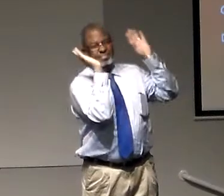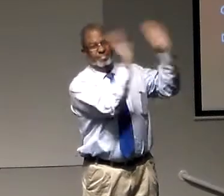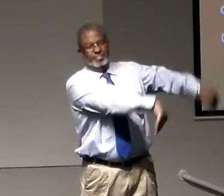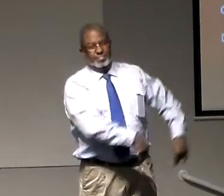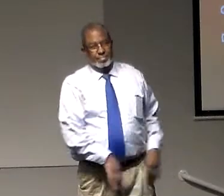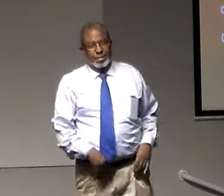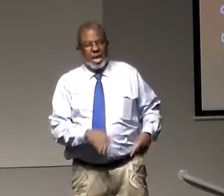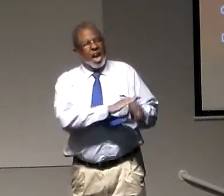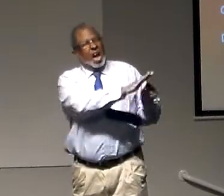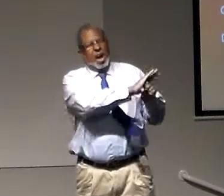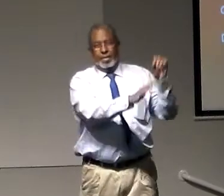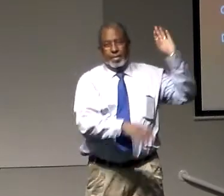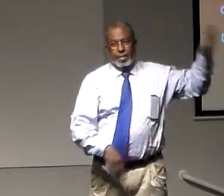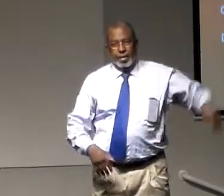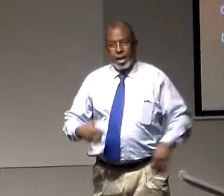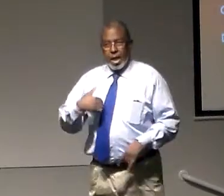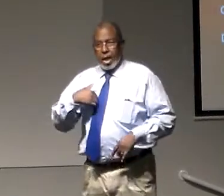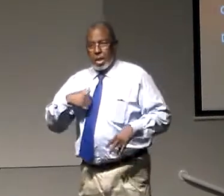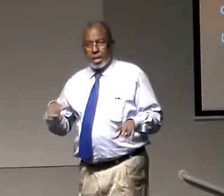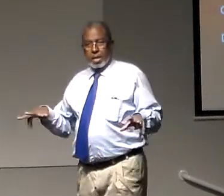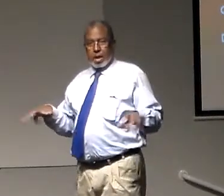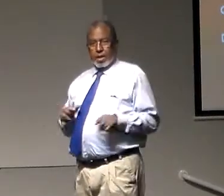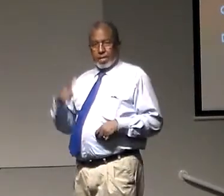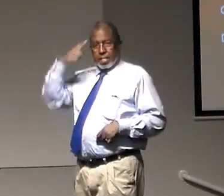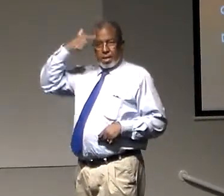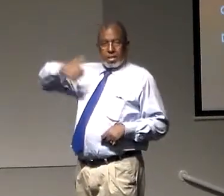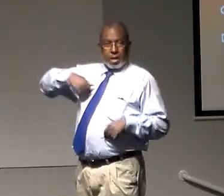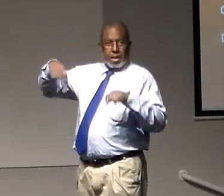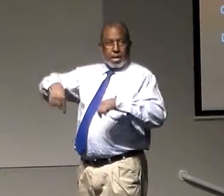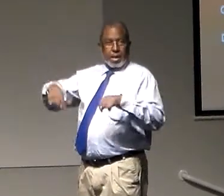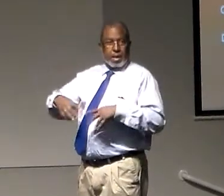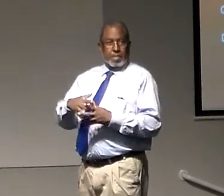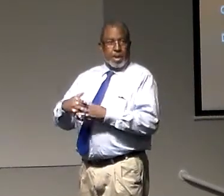I can't neglect them. Oh, that's enough. I've become selfish.